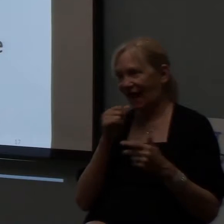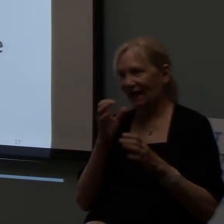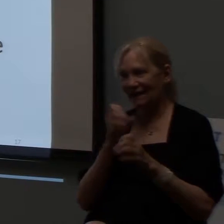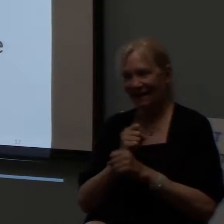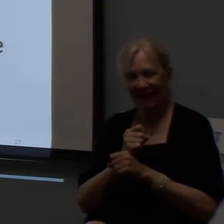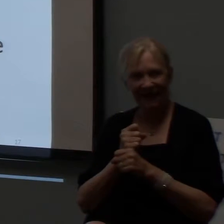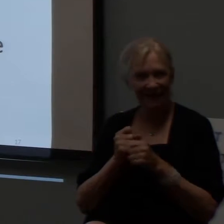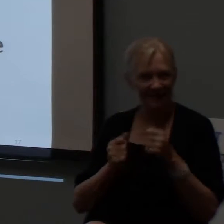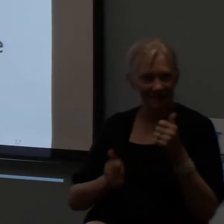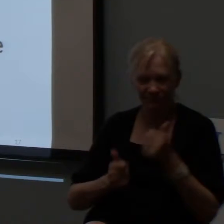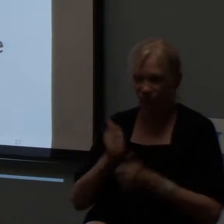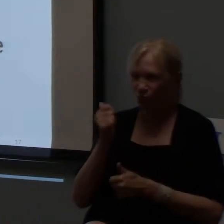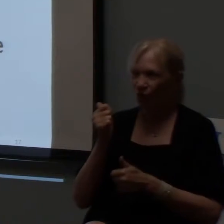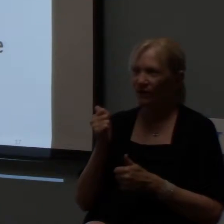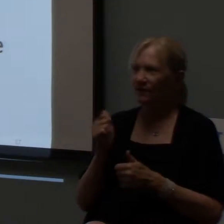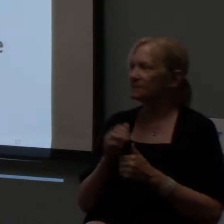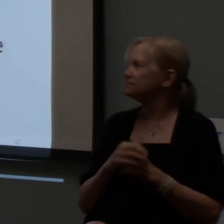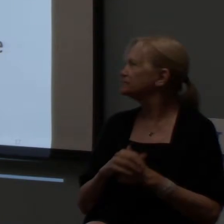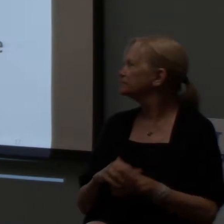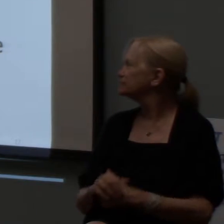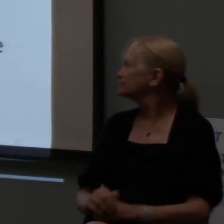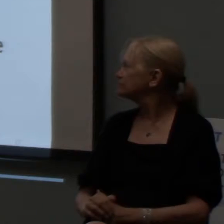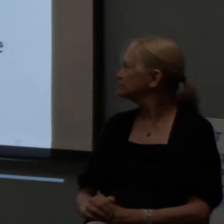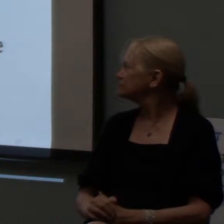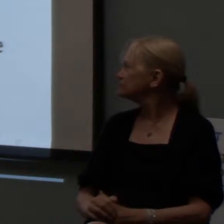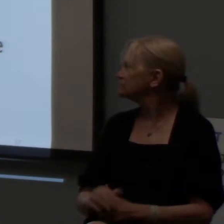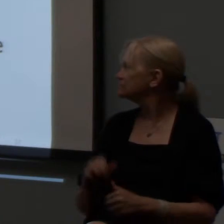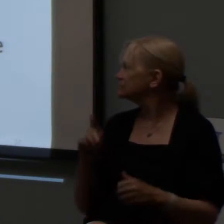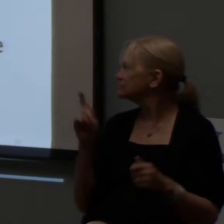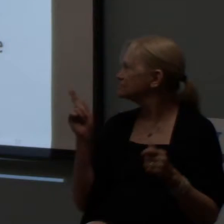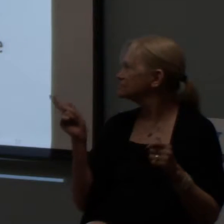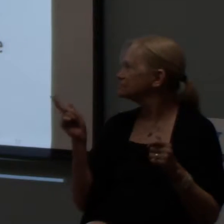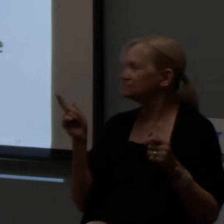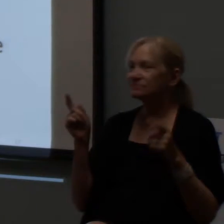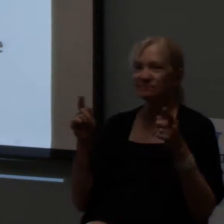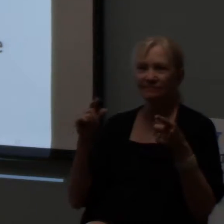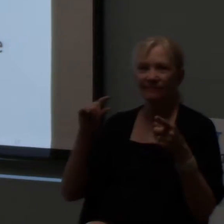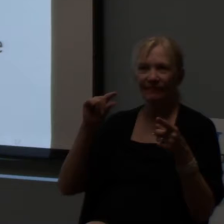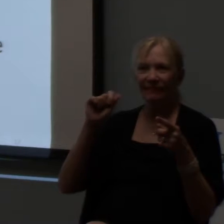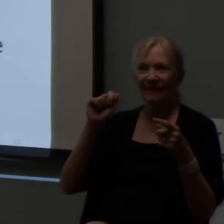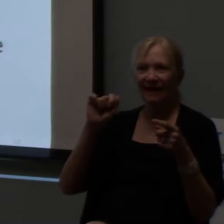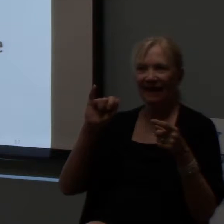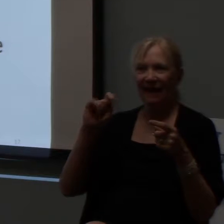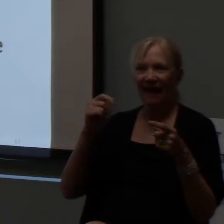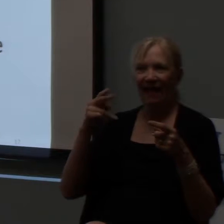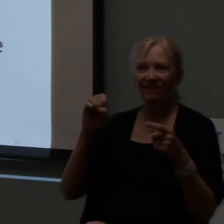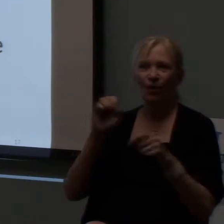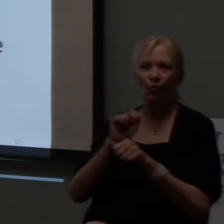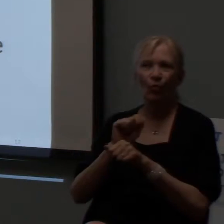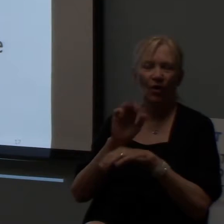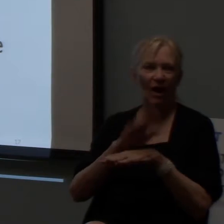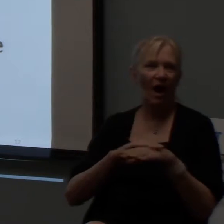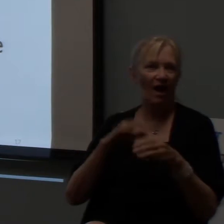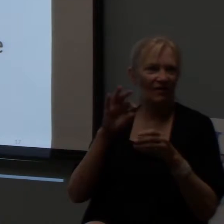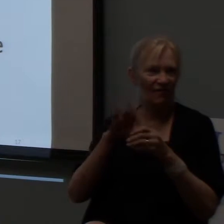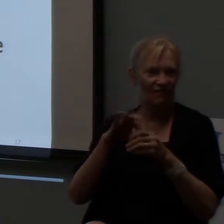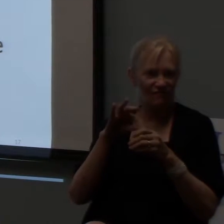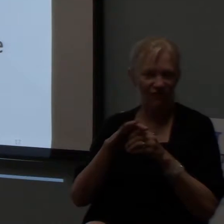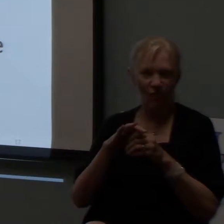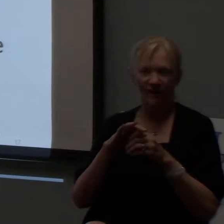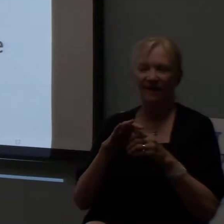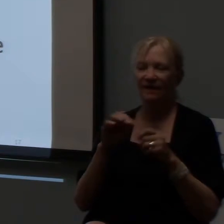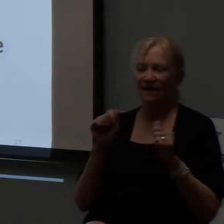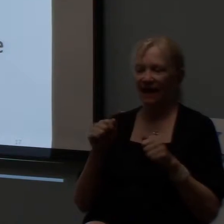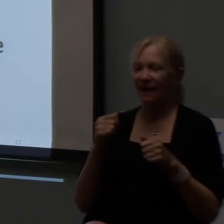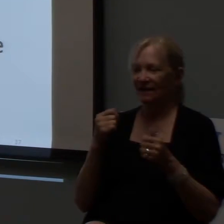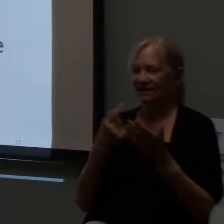majority on one of them. And I can talk a lot about that. If anybody, Gaithia and I are head of the voting methods team for the League of Vote Voters, so we can certainly